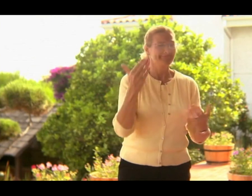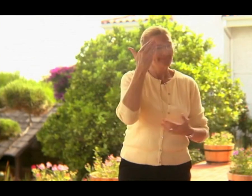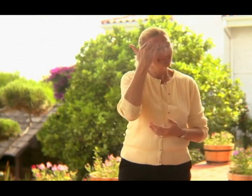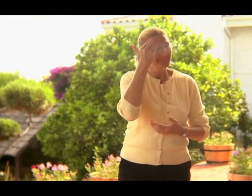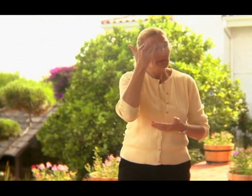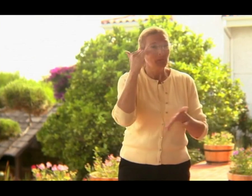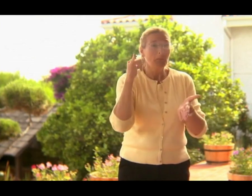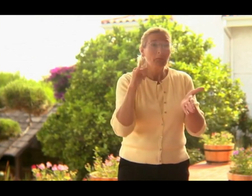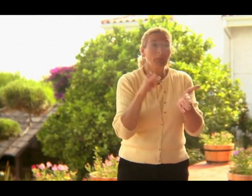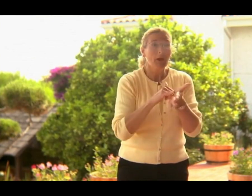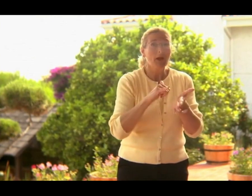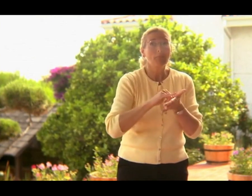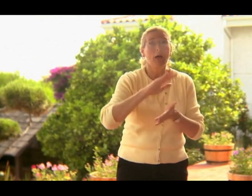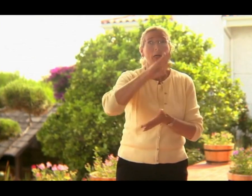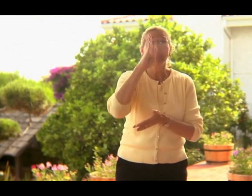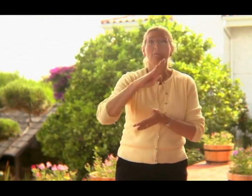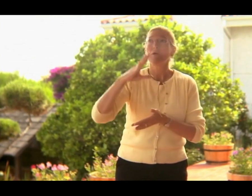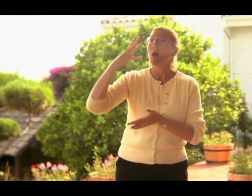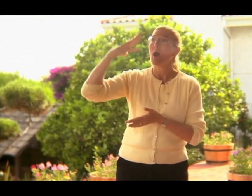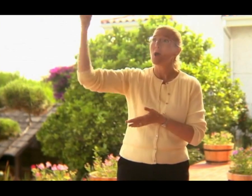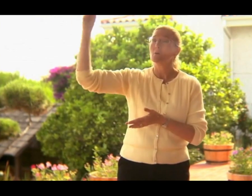Well, it isn't realistic to never go in the sun,